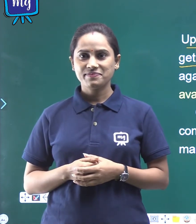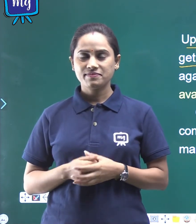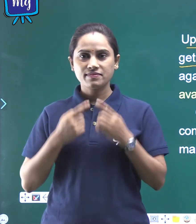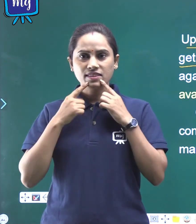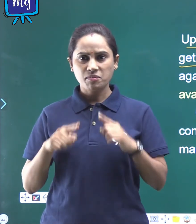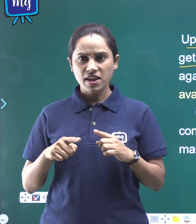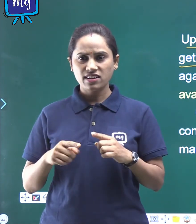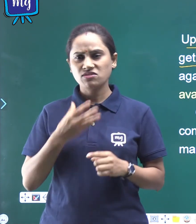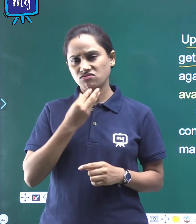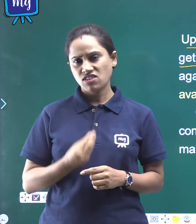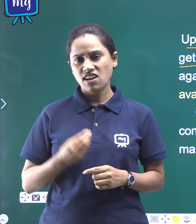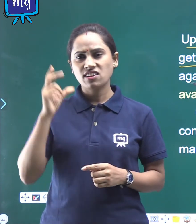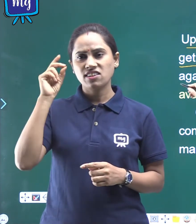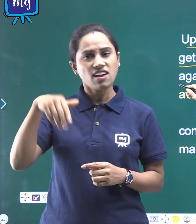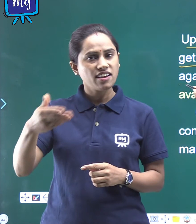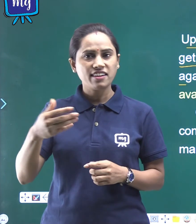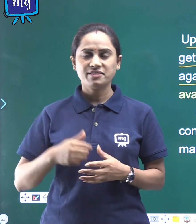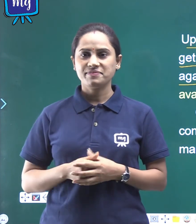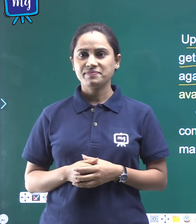but sad again